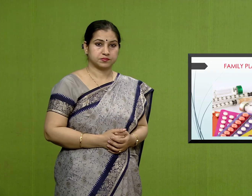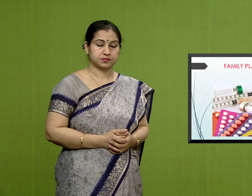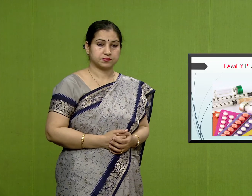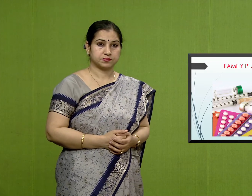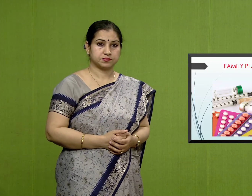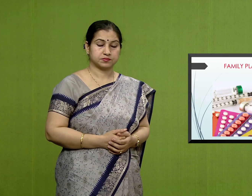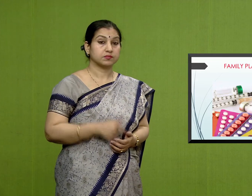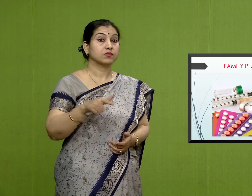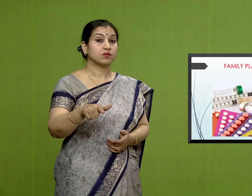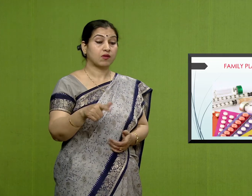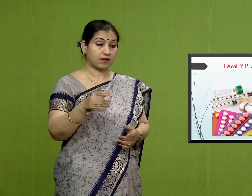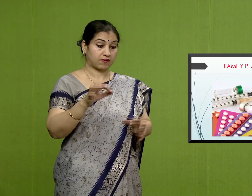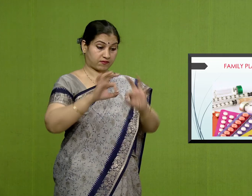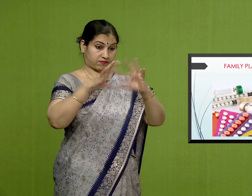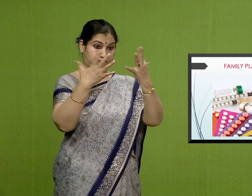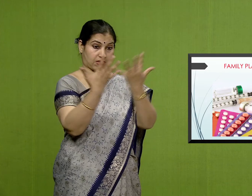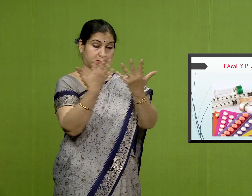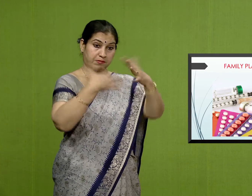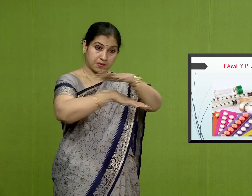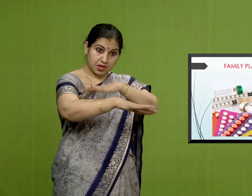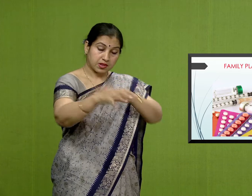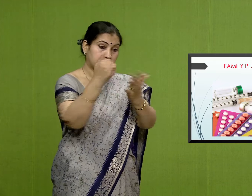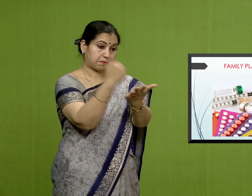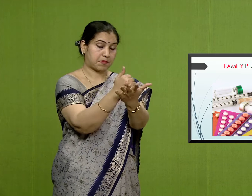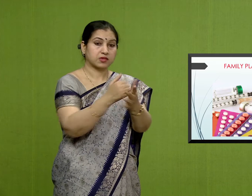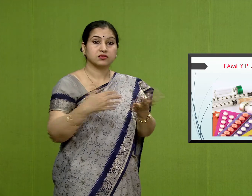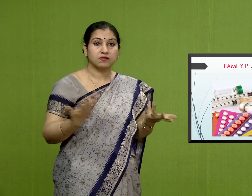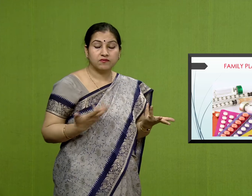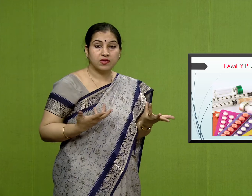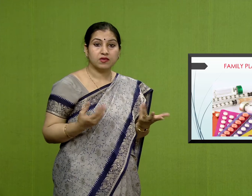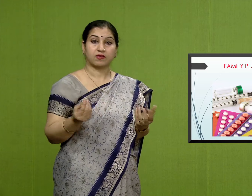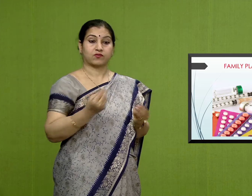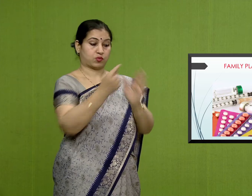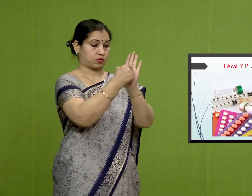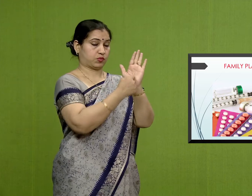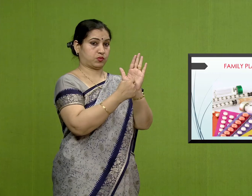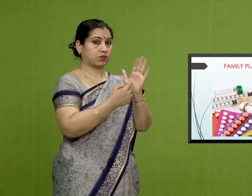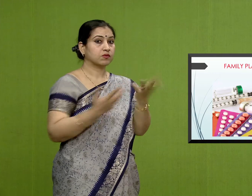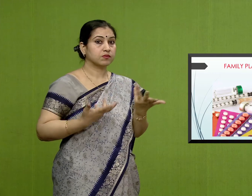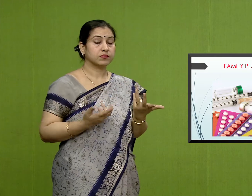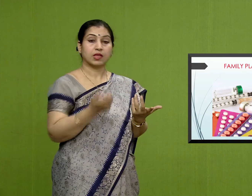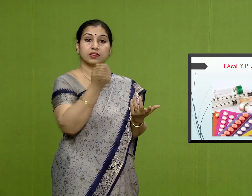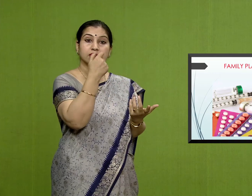Use of family planning is must in such cases under medical